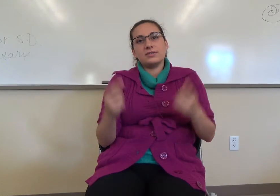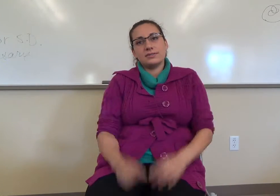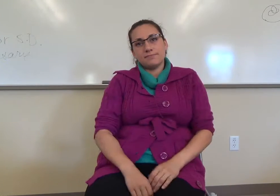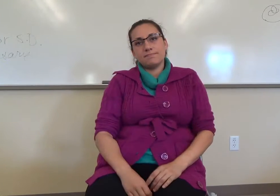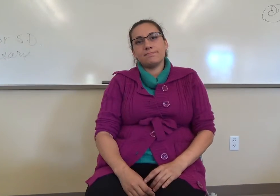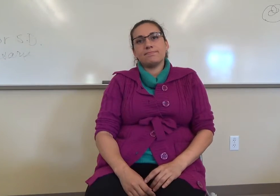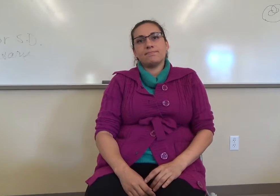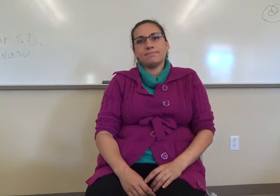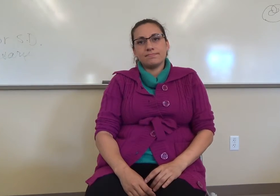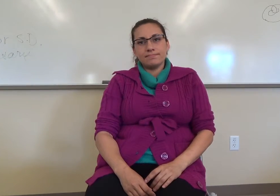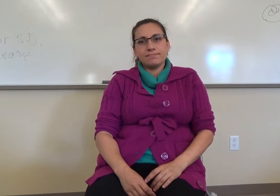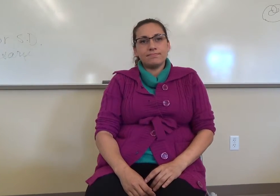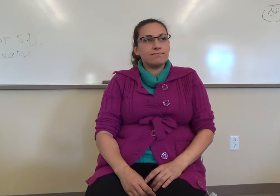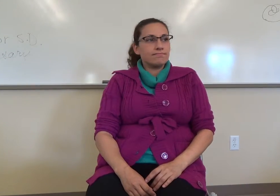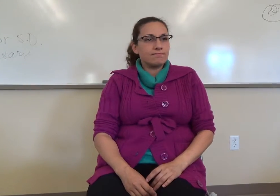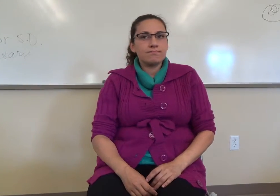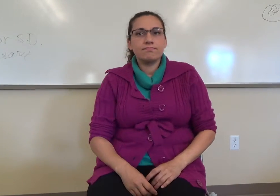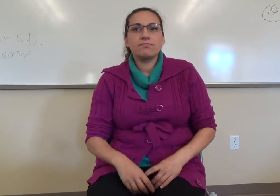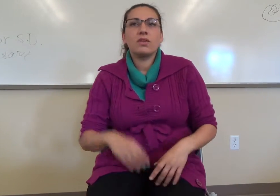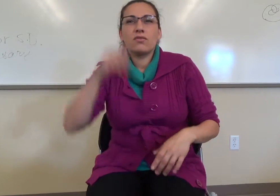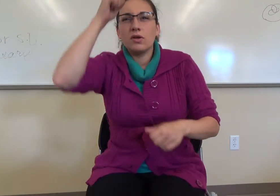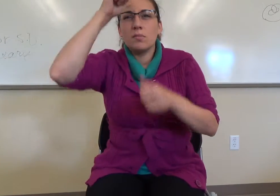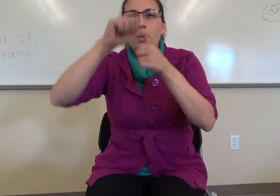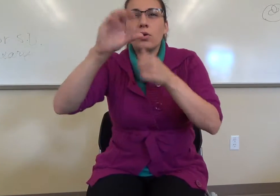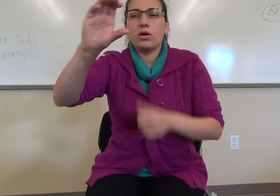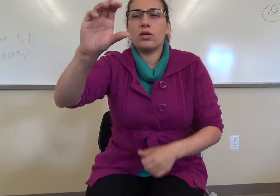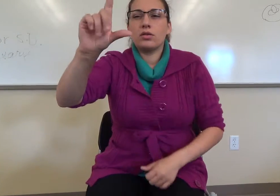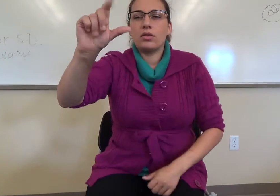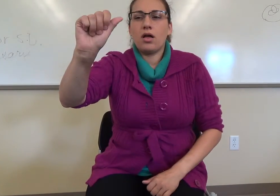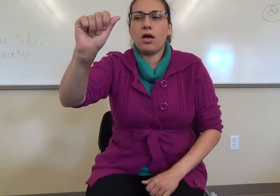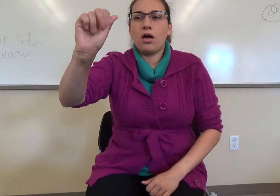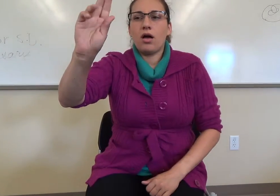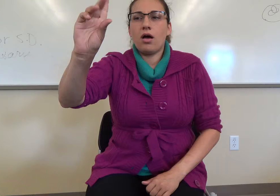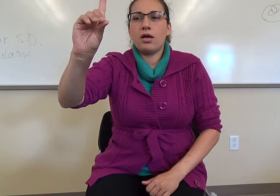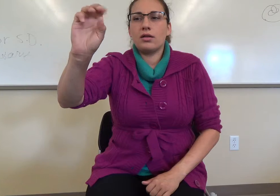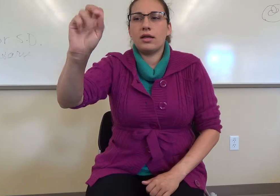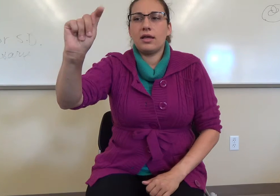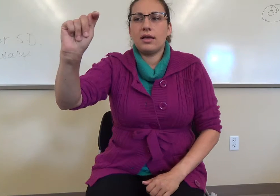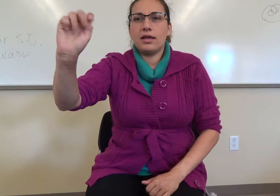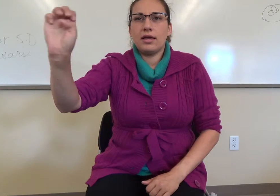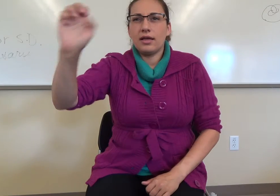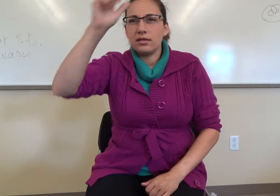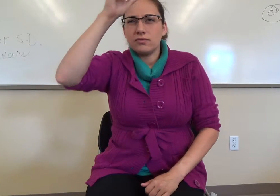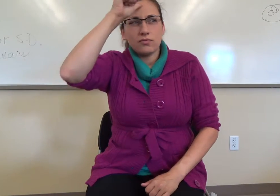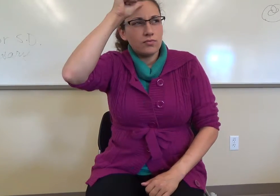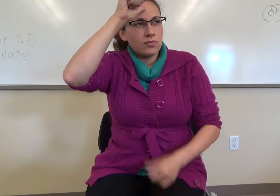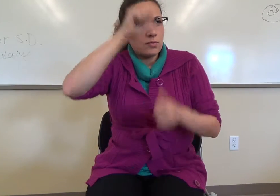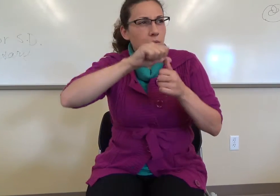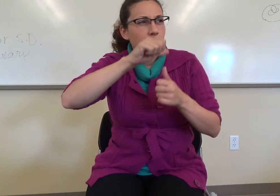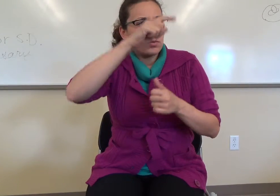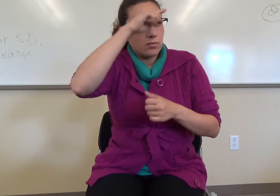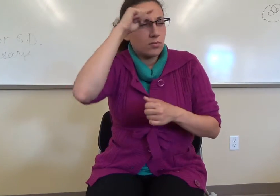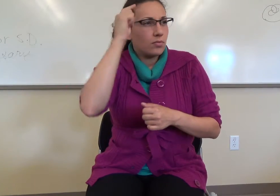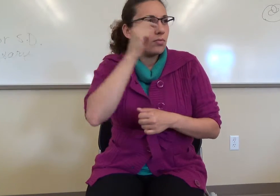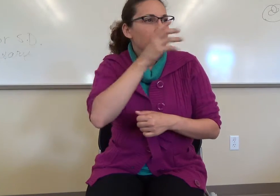Ruth. Claudette. Claudette, good, yeah. Claudette Colvin, remember? That's where you've heard this word